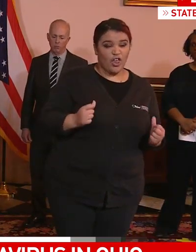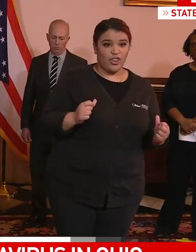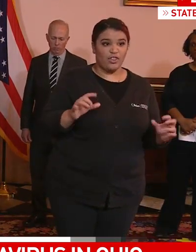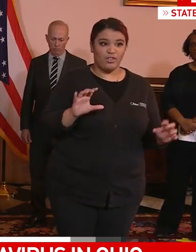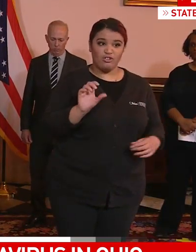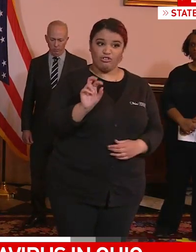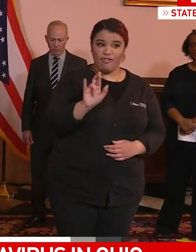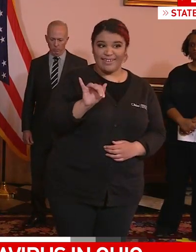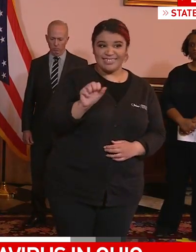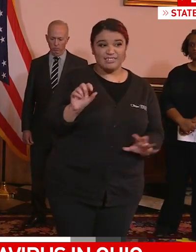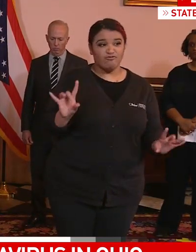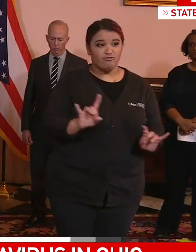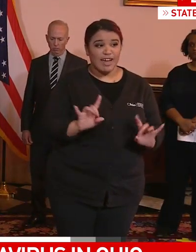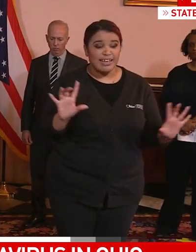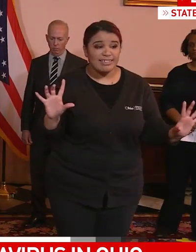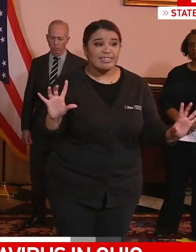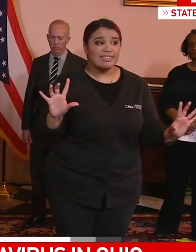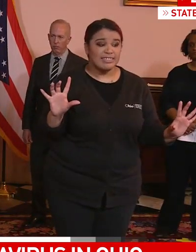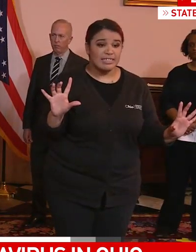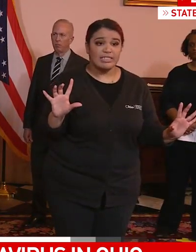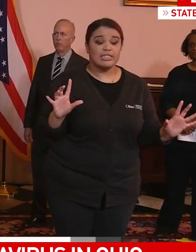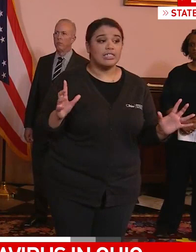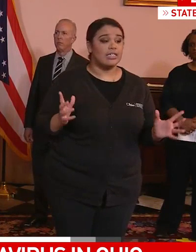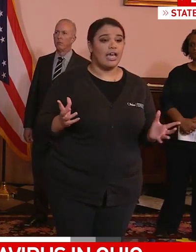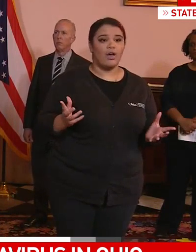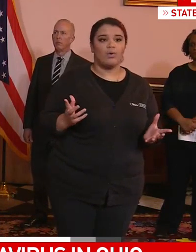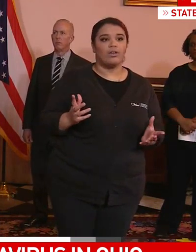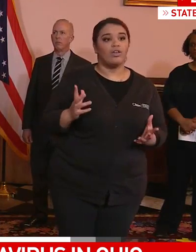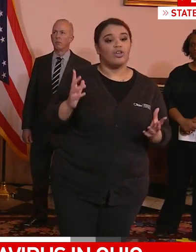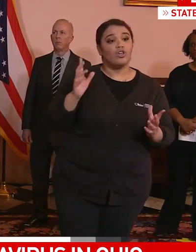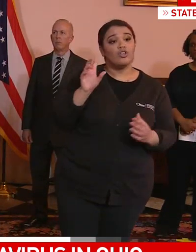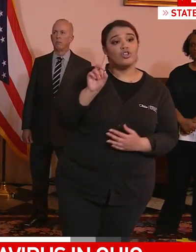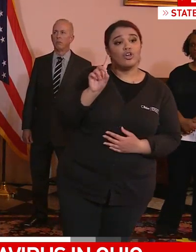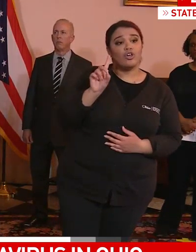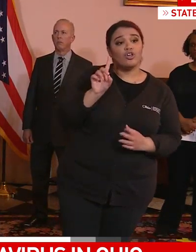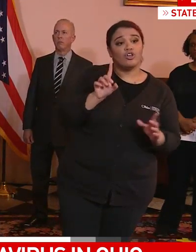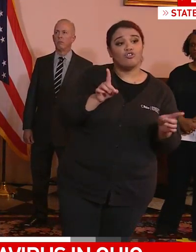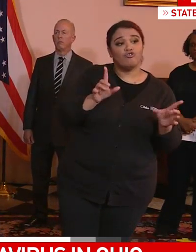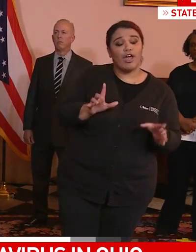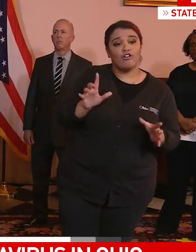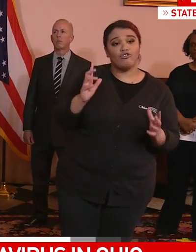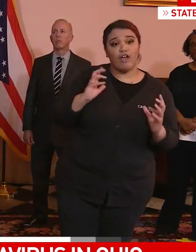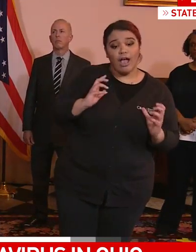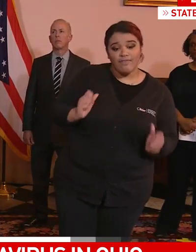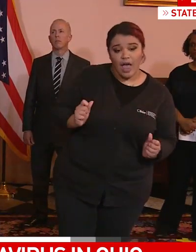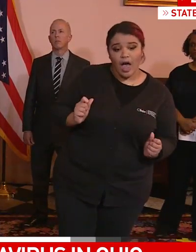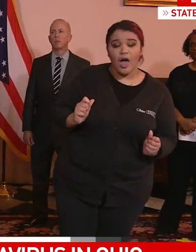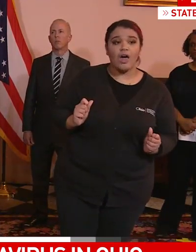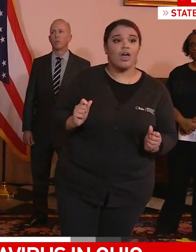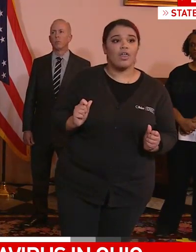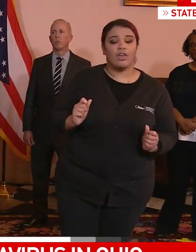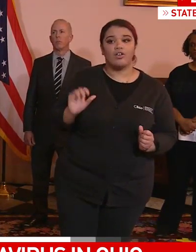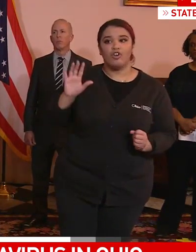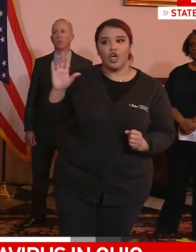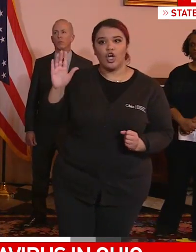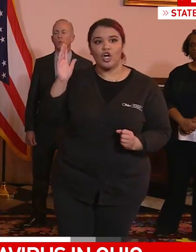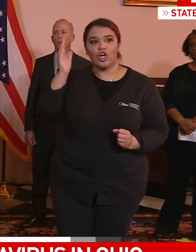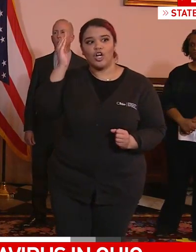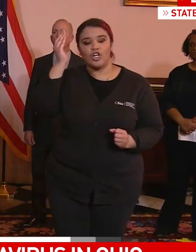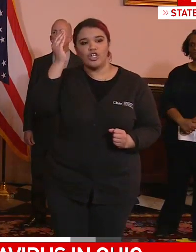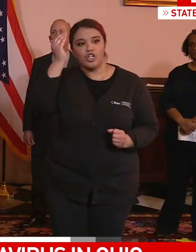based upon everything she knows, based upon all the evidence, based upon consultation with Frank LaRose about how